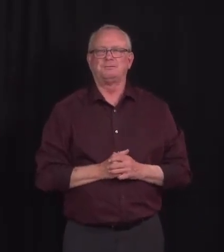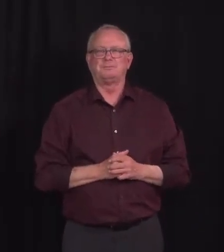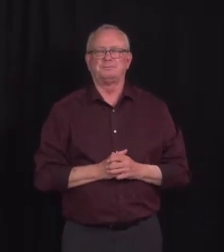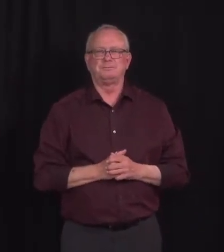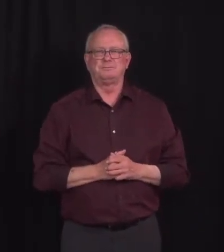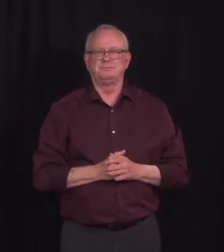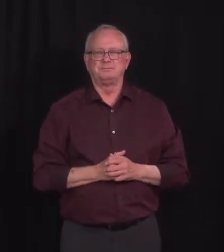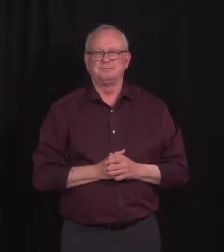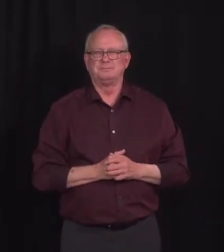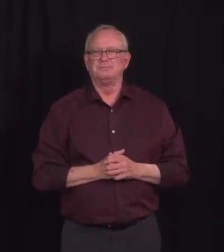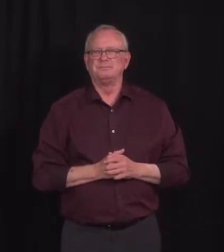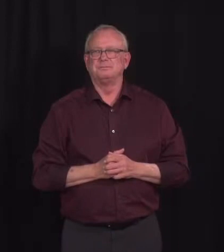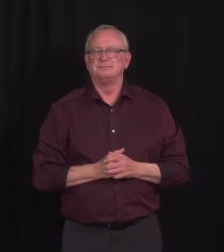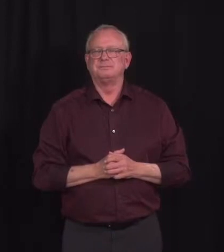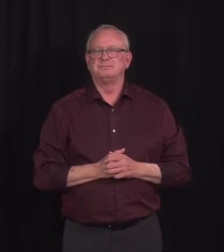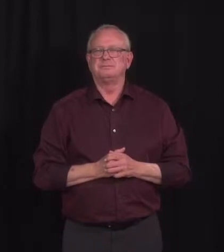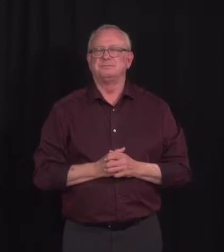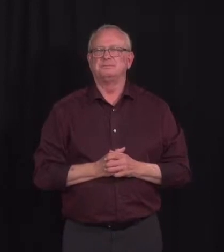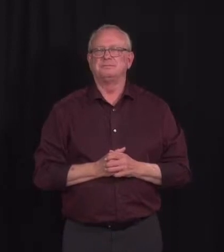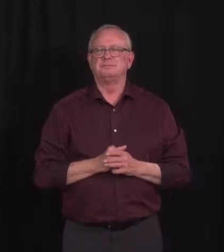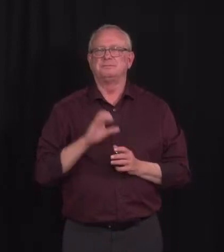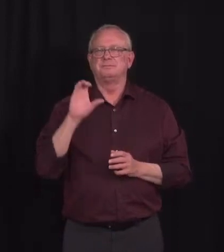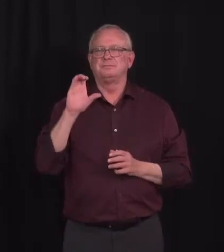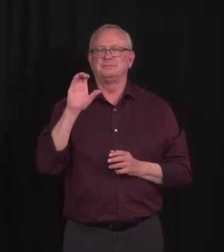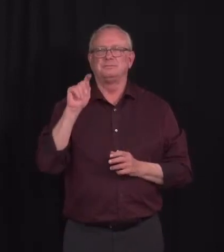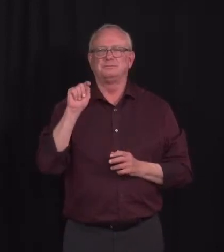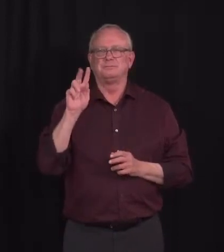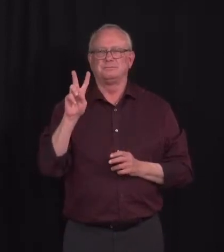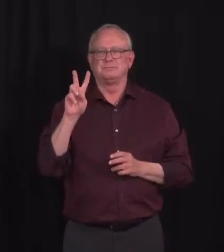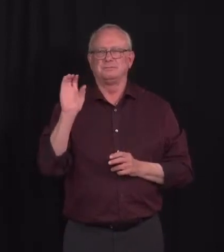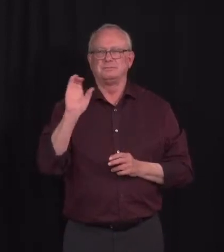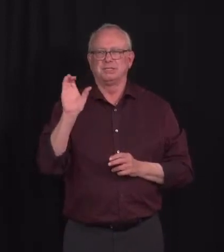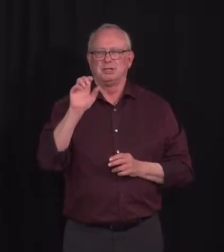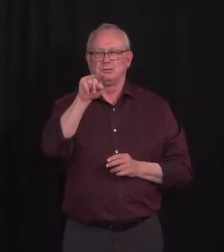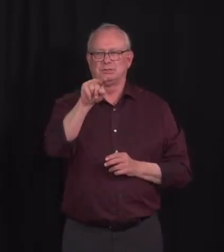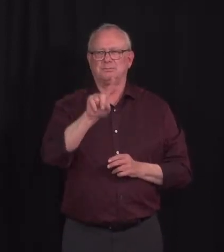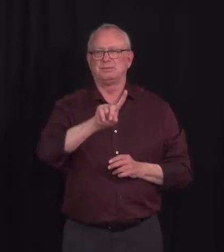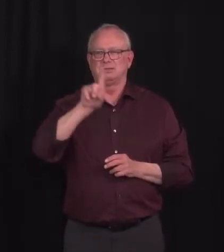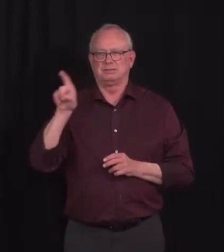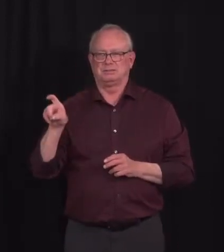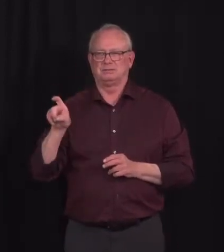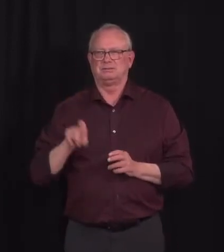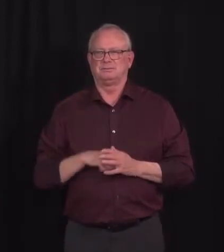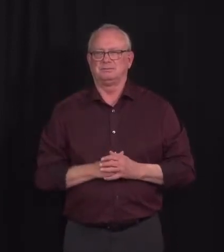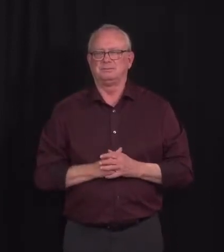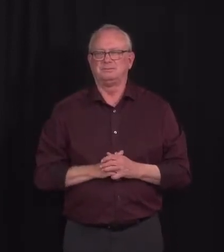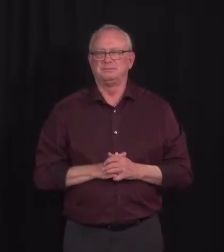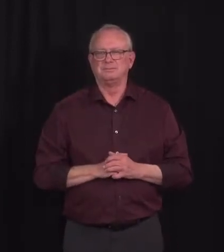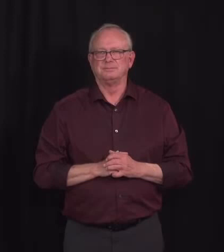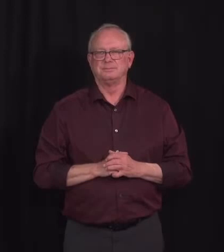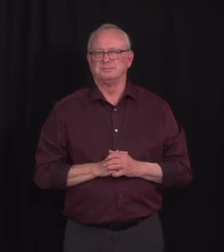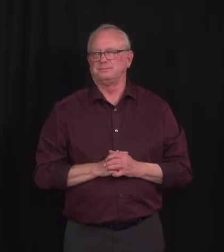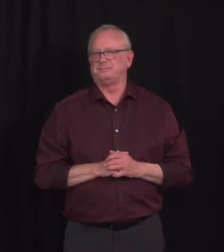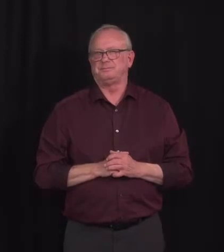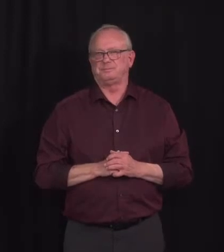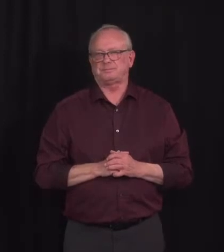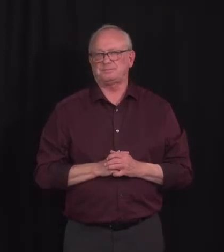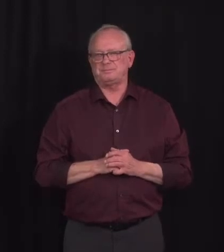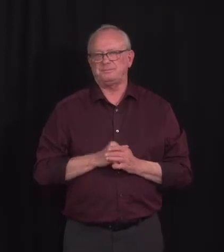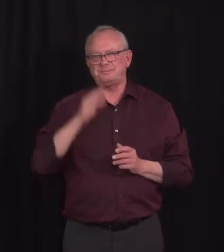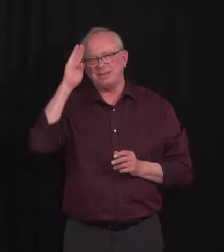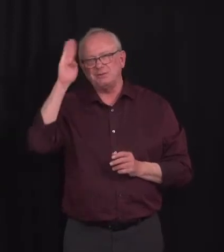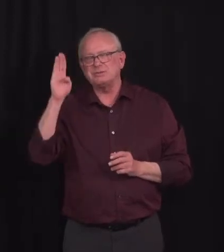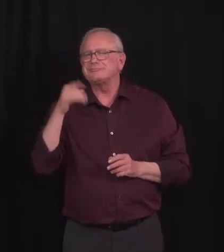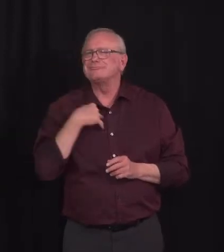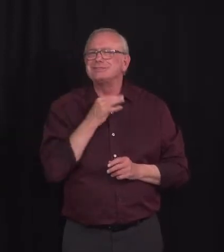First is Kevin Nimick with CTV Calgary. Go ahead, Kevin. Hi, Dr. Hinshaw. What do you think of the Sky Palace photos